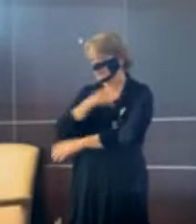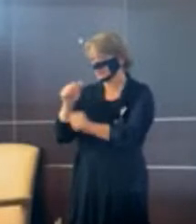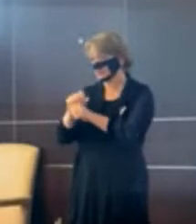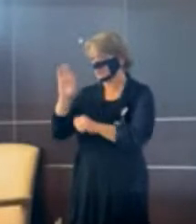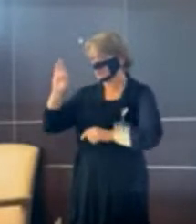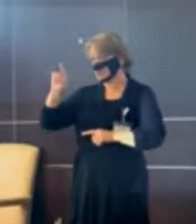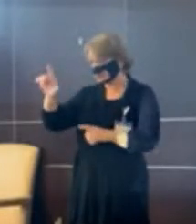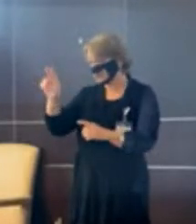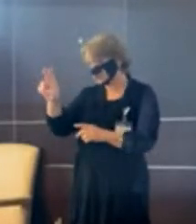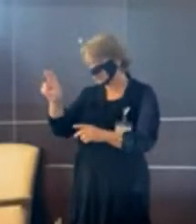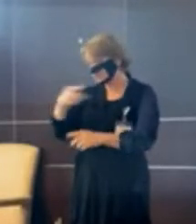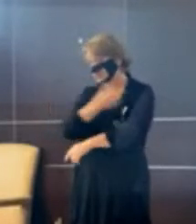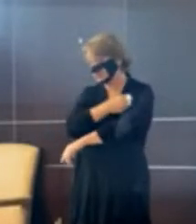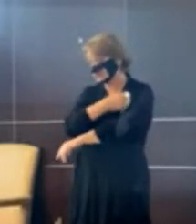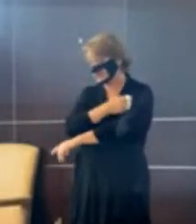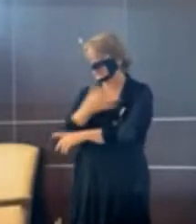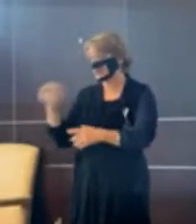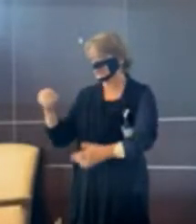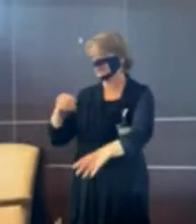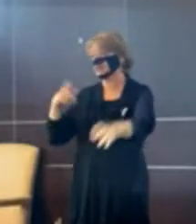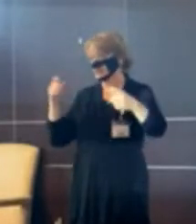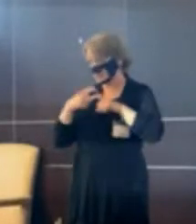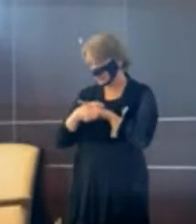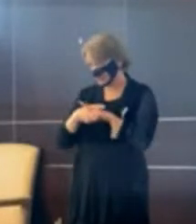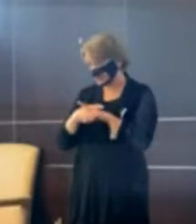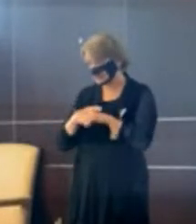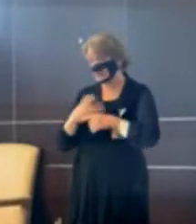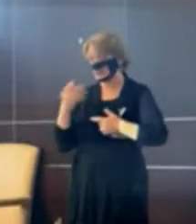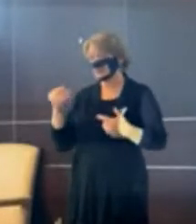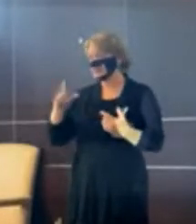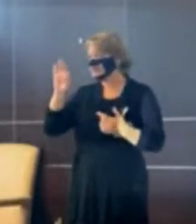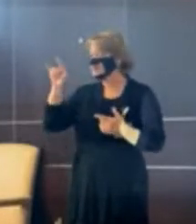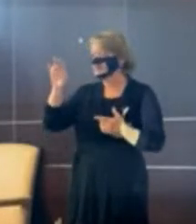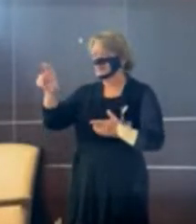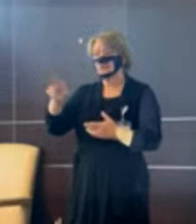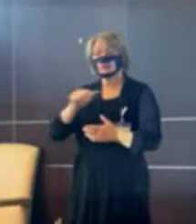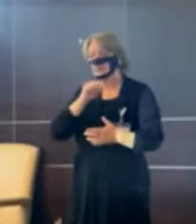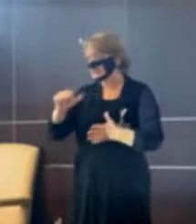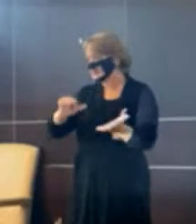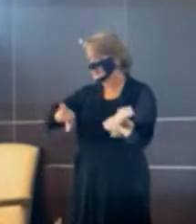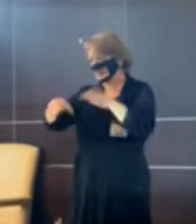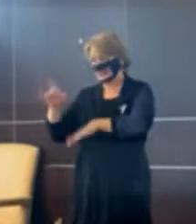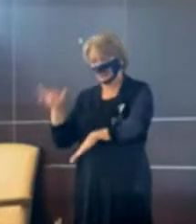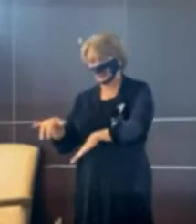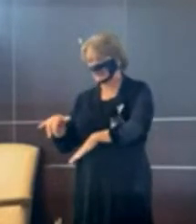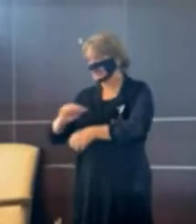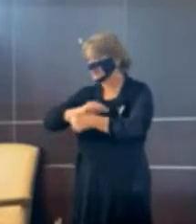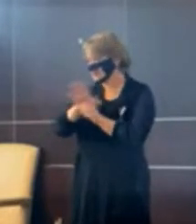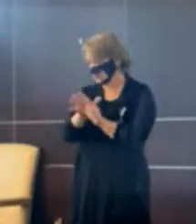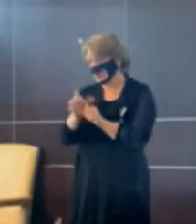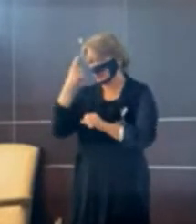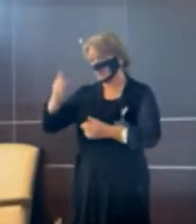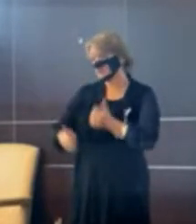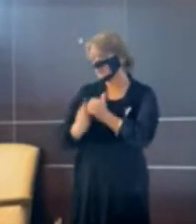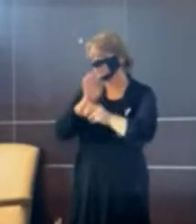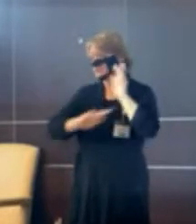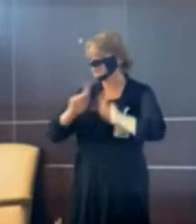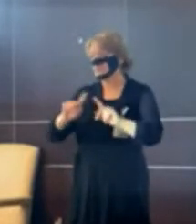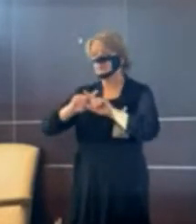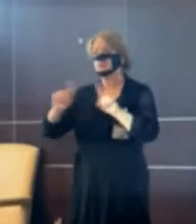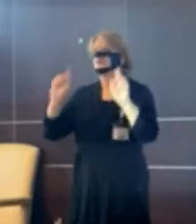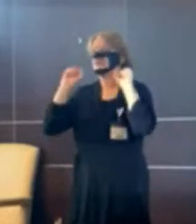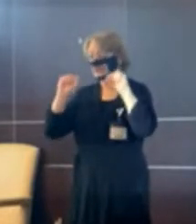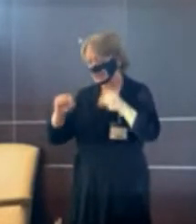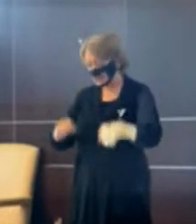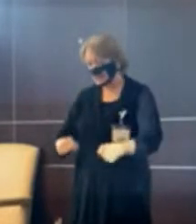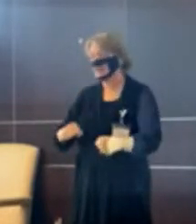complications, with as many as 297 in 1 week. Flu is not as deadly as COVID-19 for most people, but it can and still does result